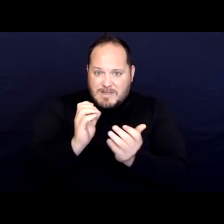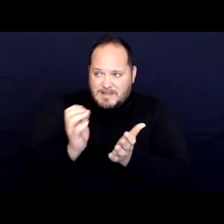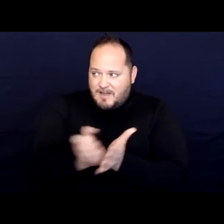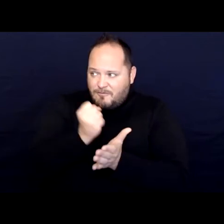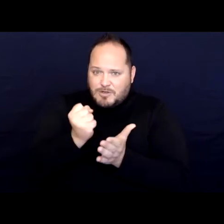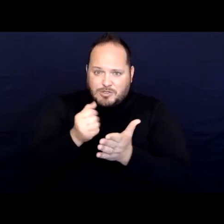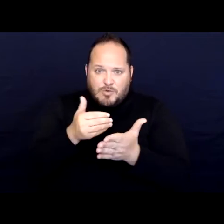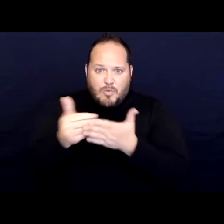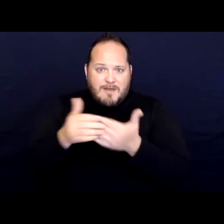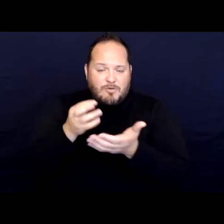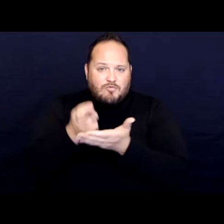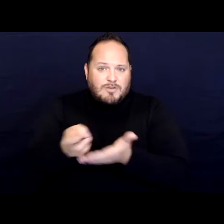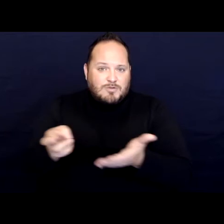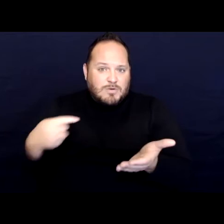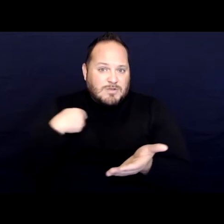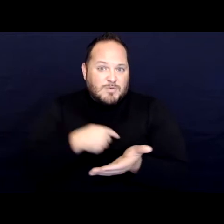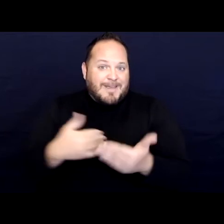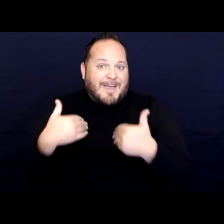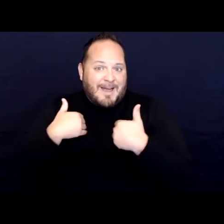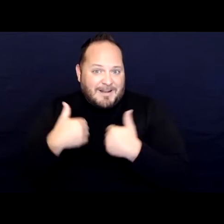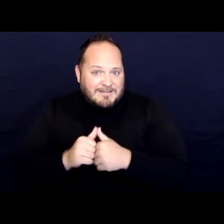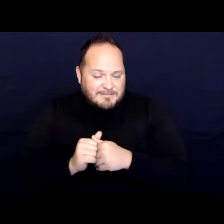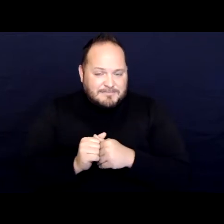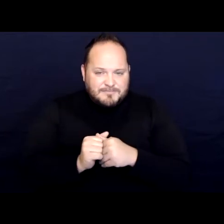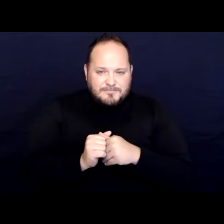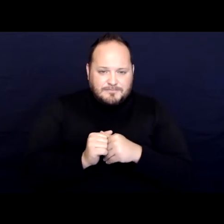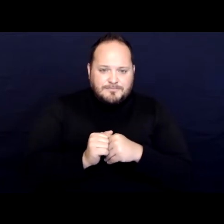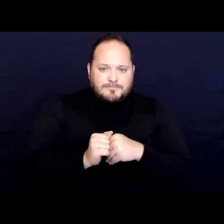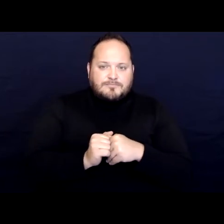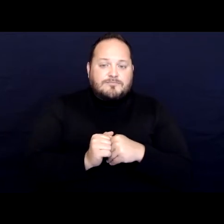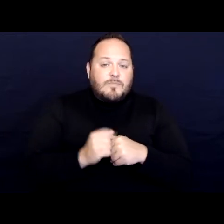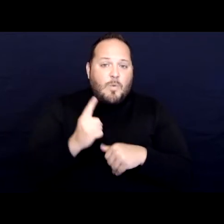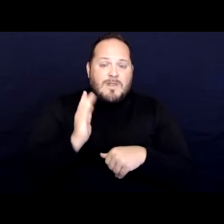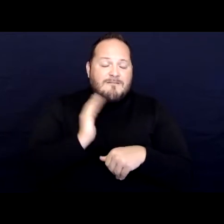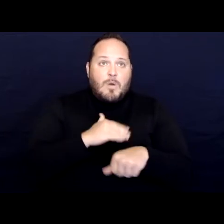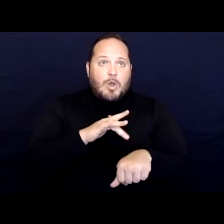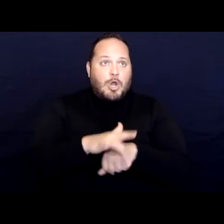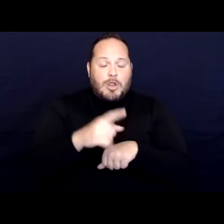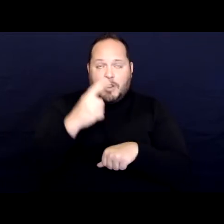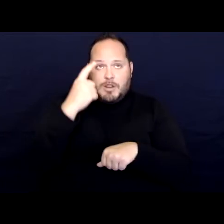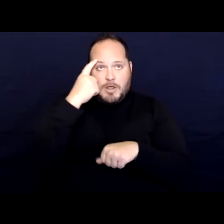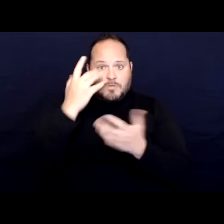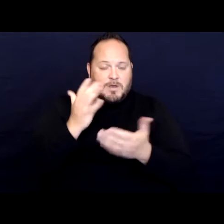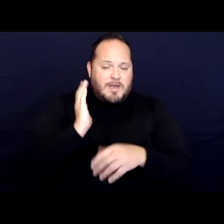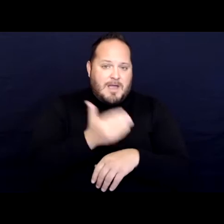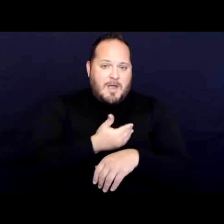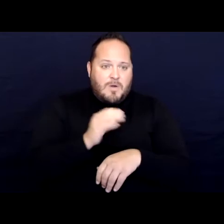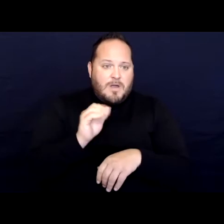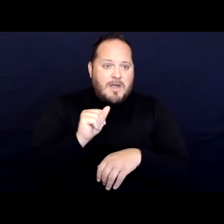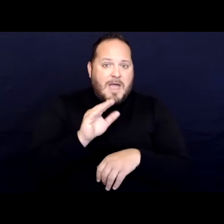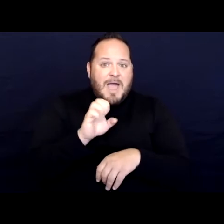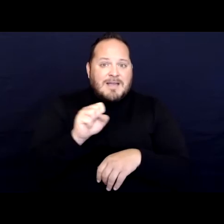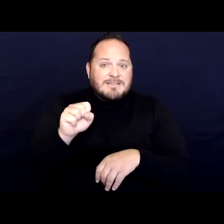So one of the early sort of thoughts on that was our access paratransit services shut